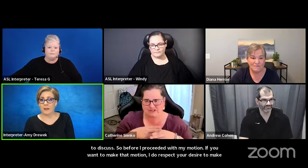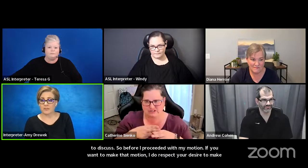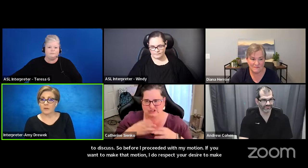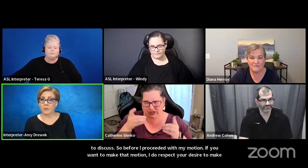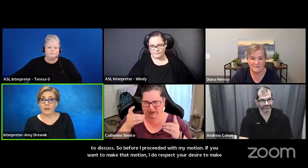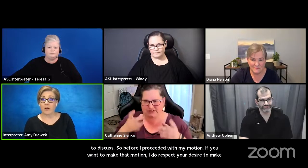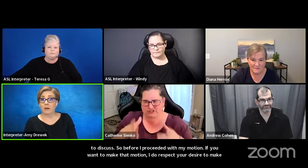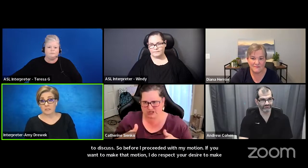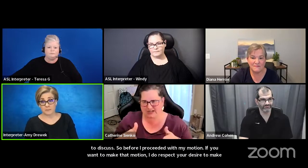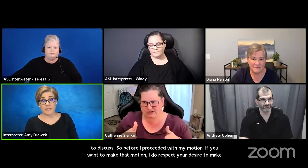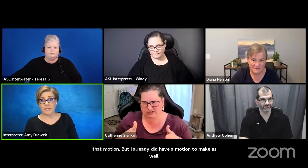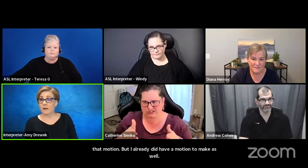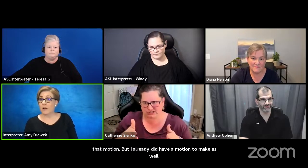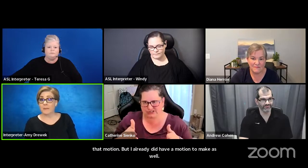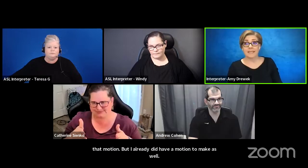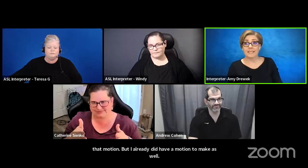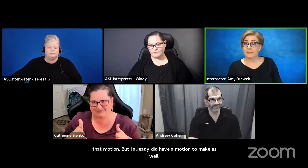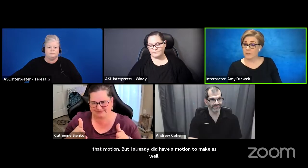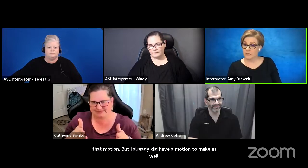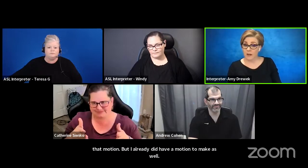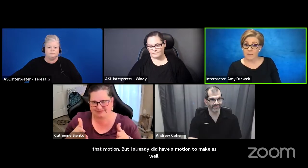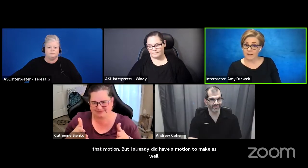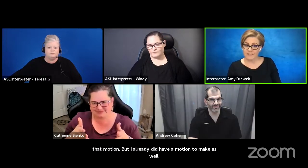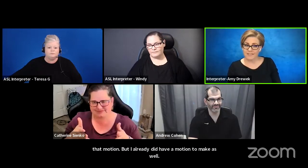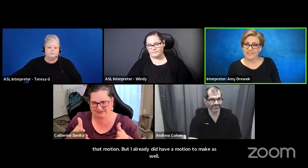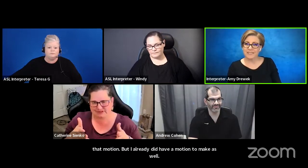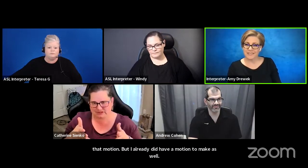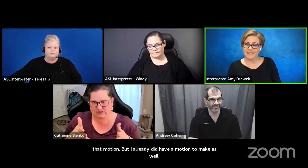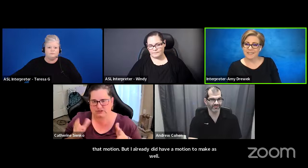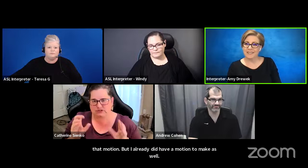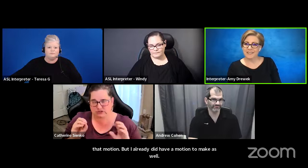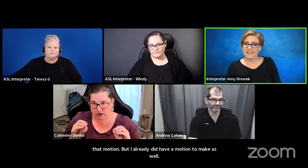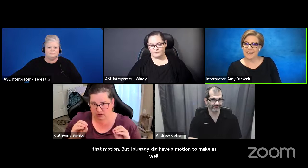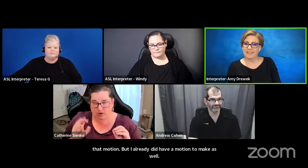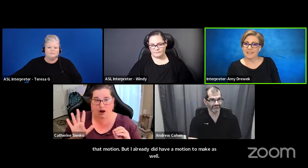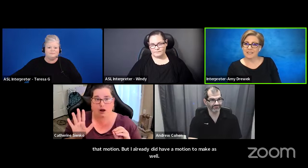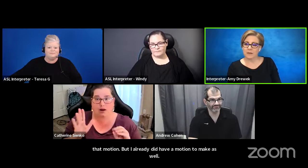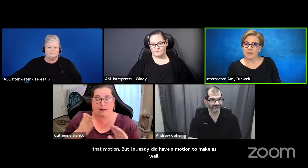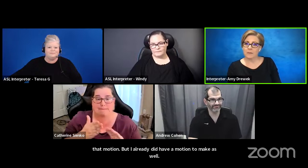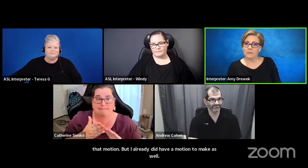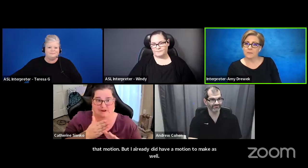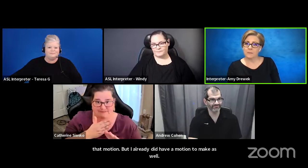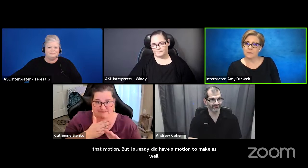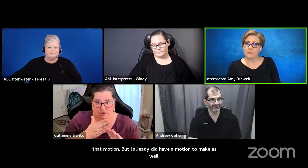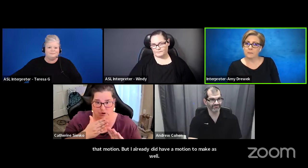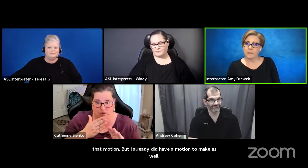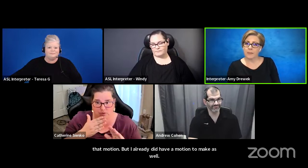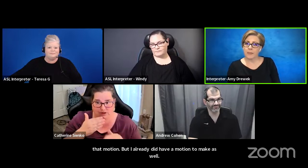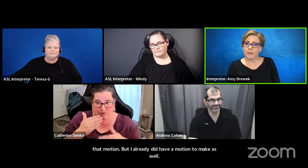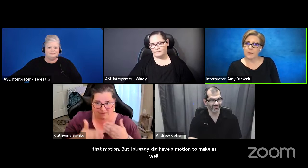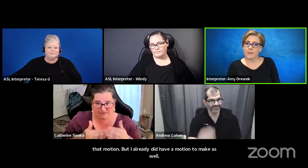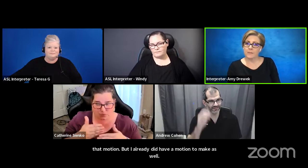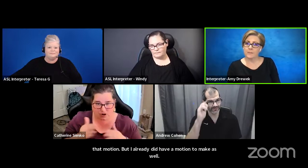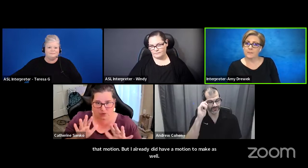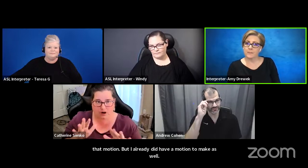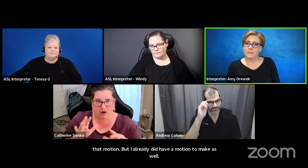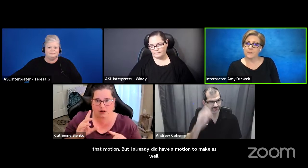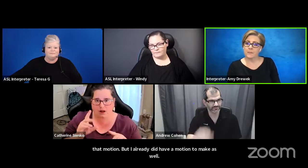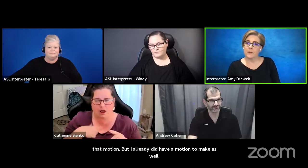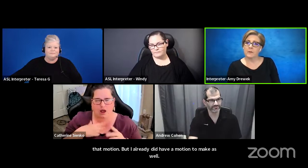Commissioner Cohen mentioned, we are speaking on many different topics at the same time.